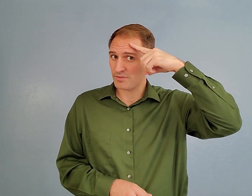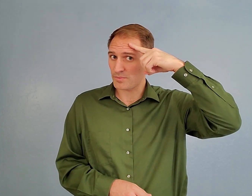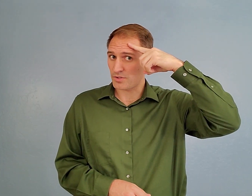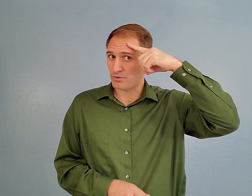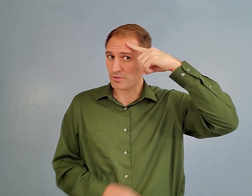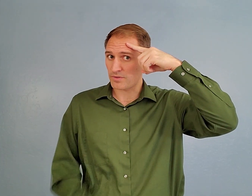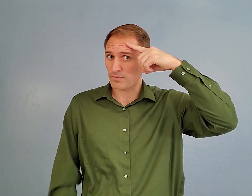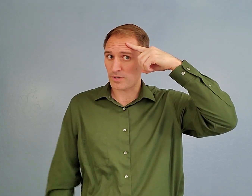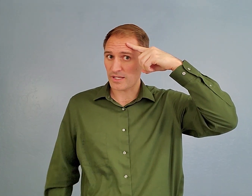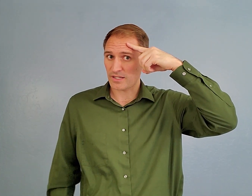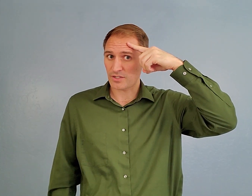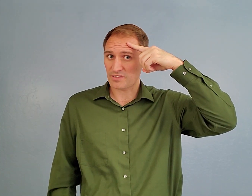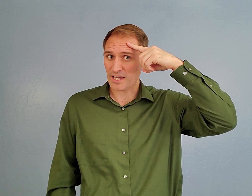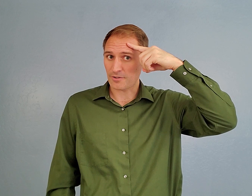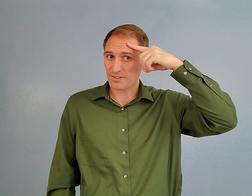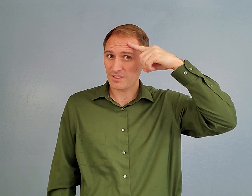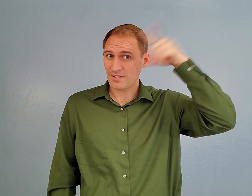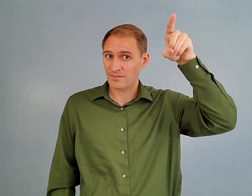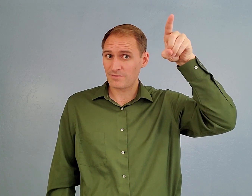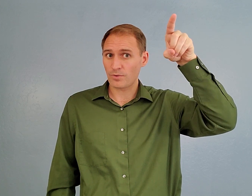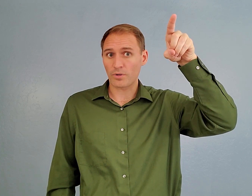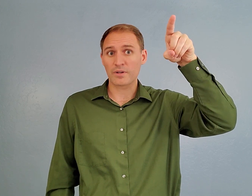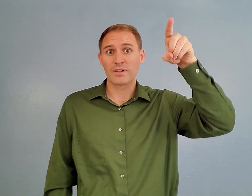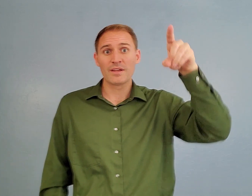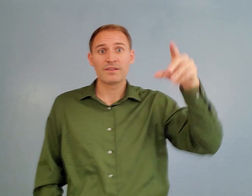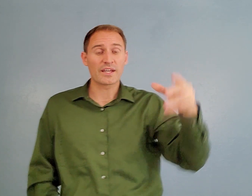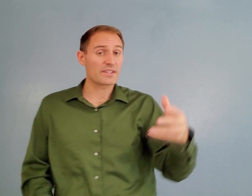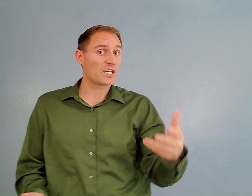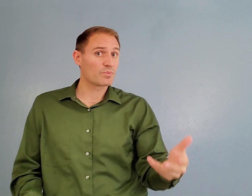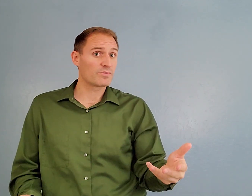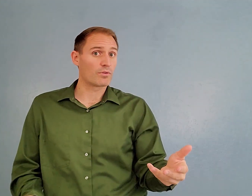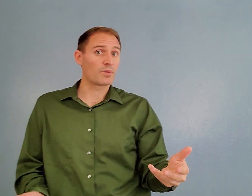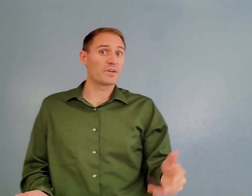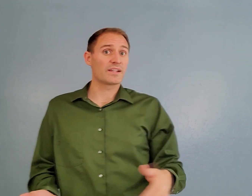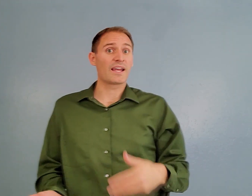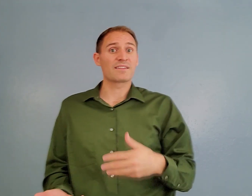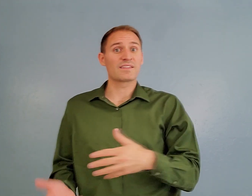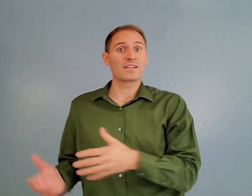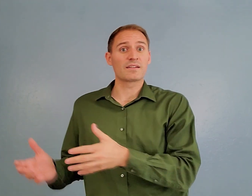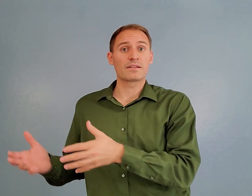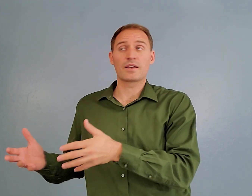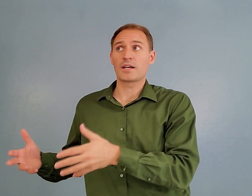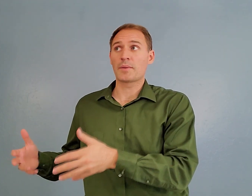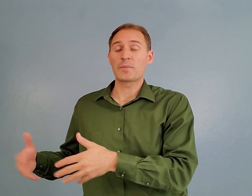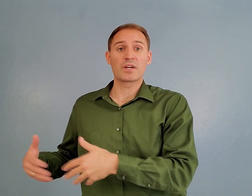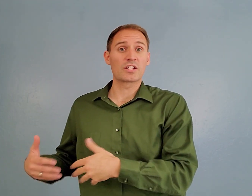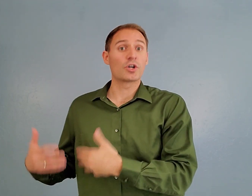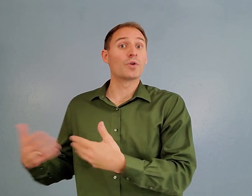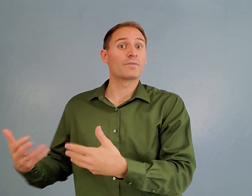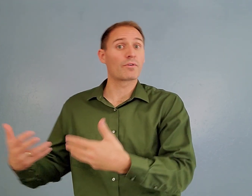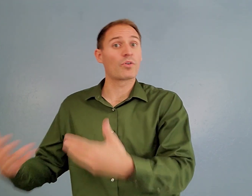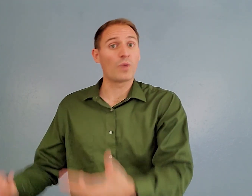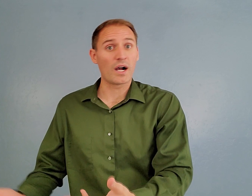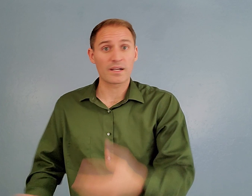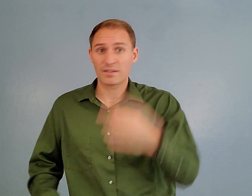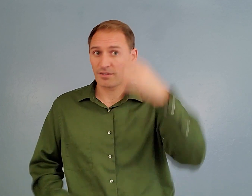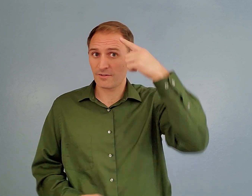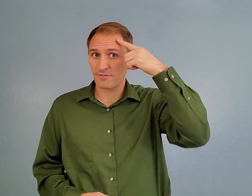the corner of your forehead and it goes out. For. Not the number 4, but as in I'm going to go for a walk.